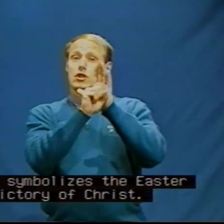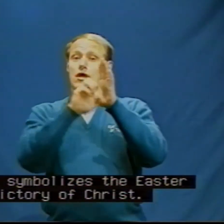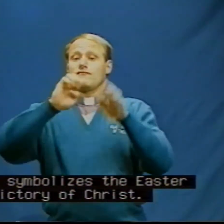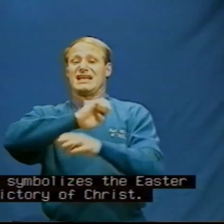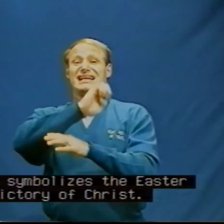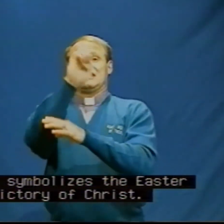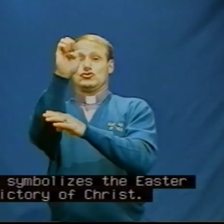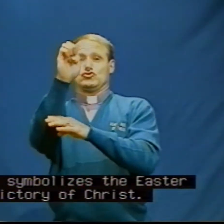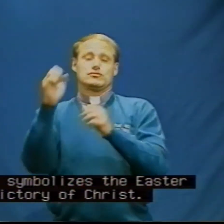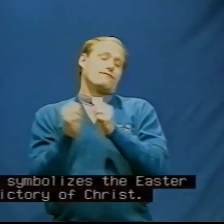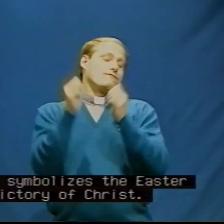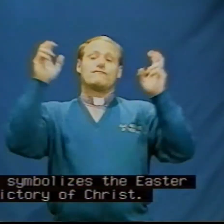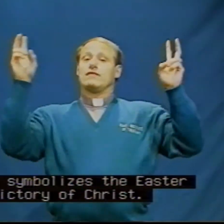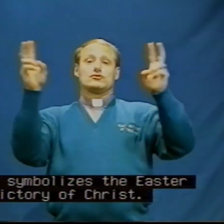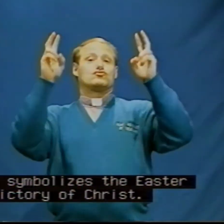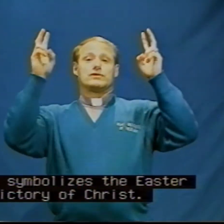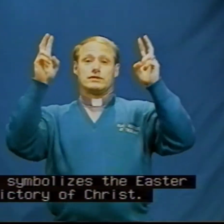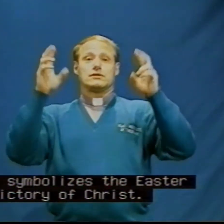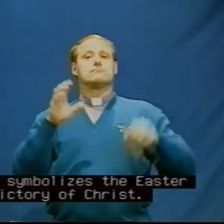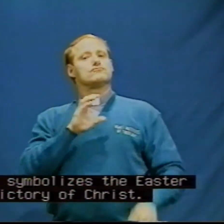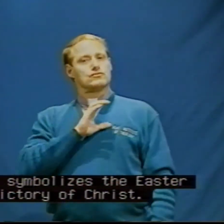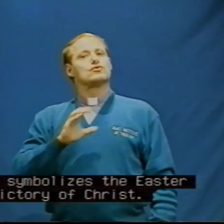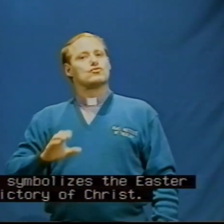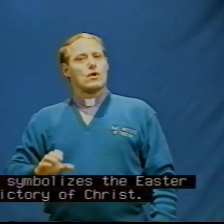Symbolize the Easter victory of Christ.